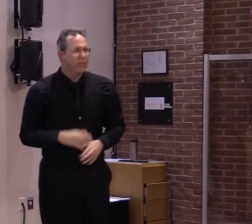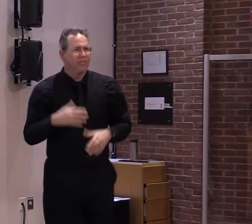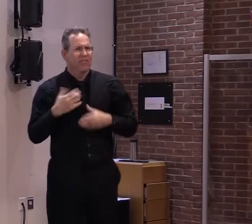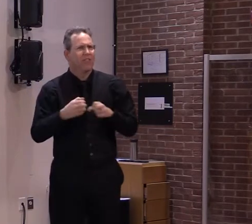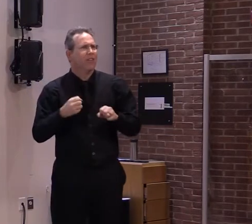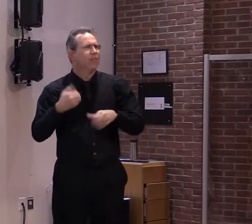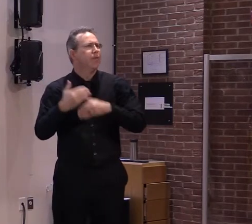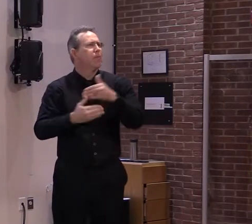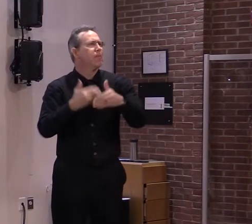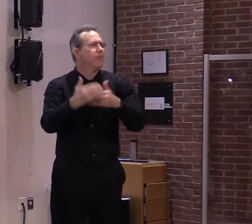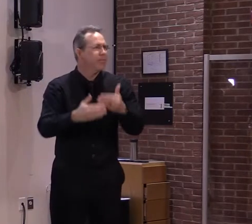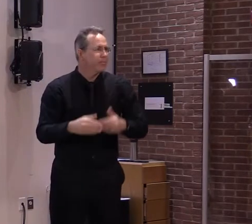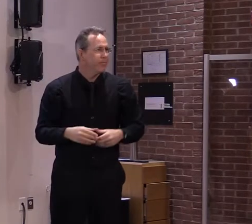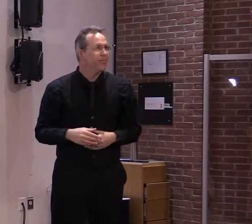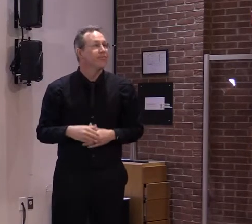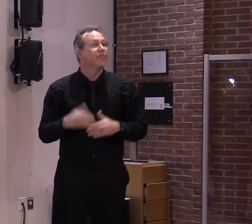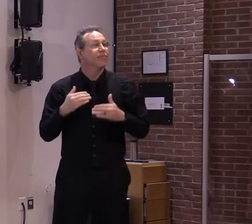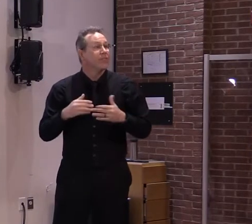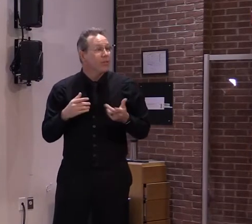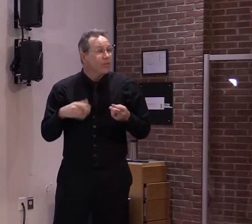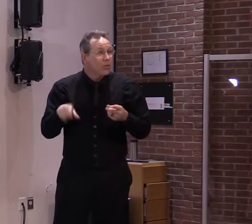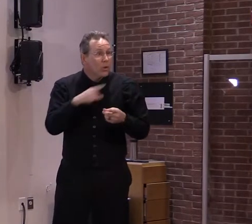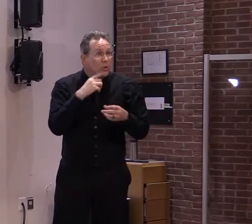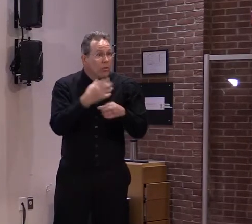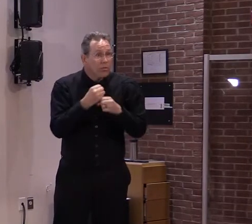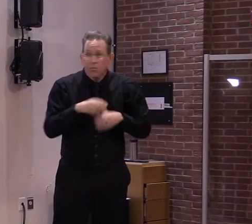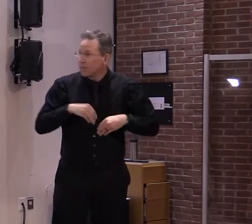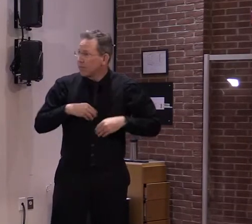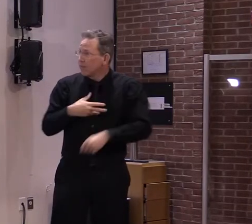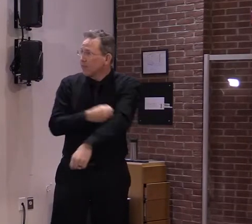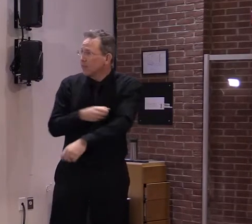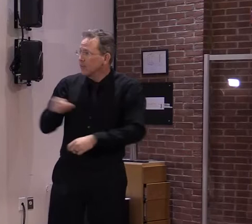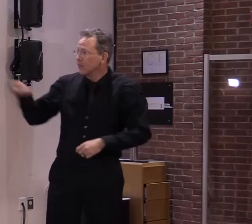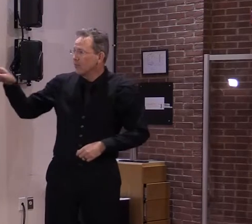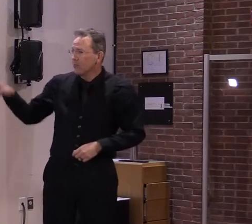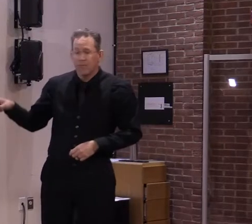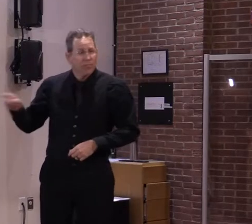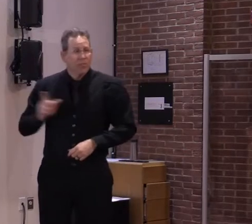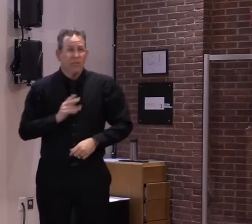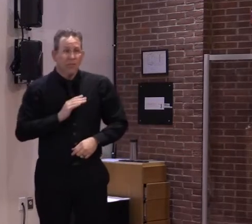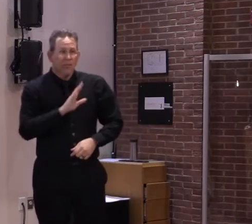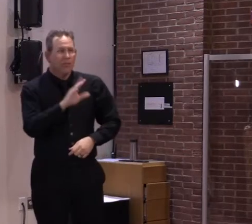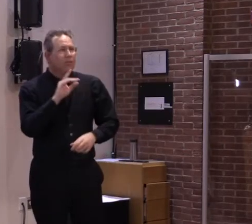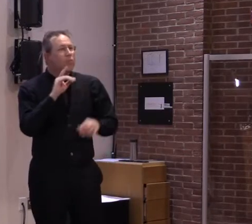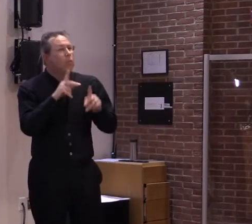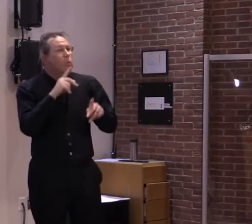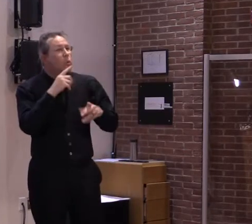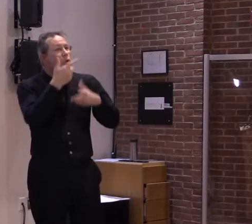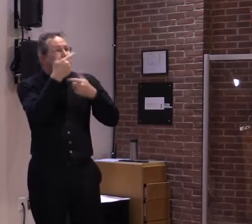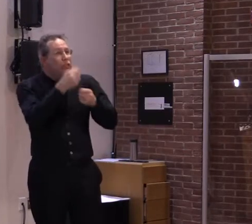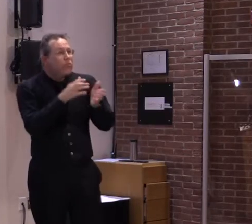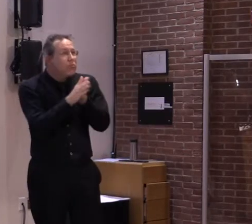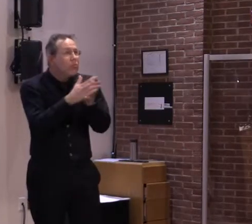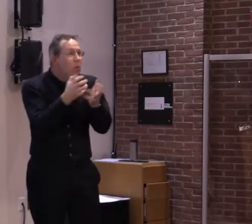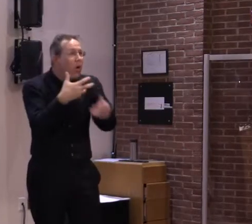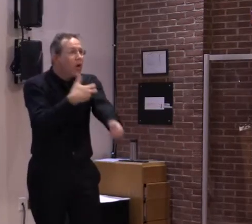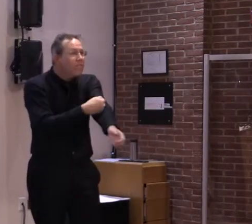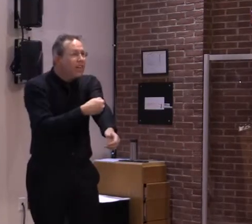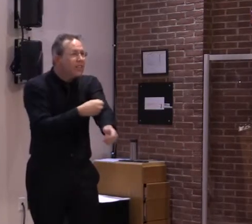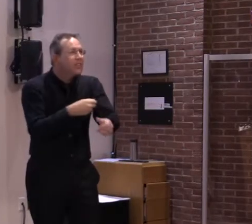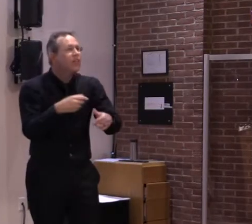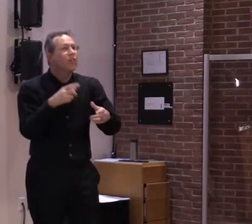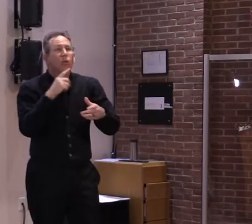recent Pulse survey by the U.S. Census Bureau shows that among Vermonters who are not yet vaccinated,